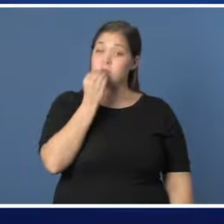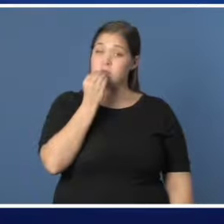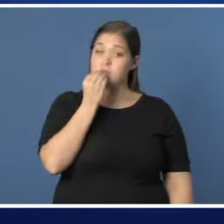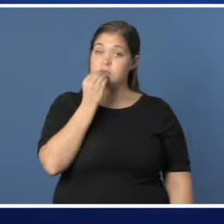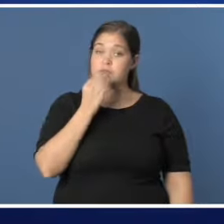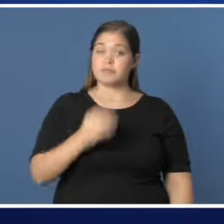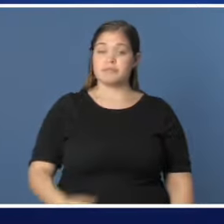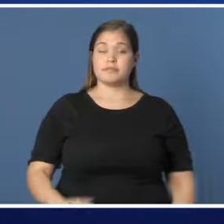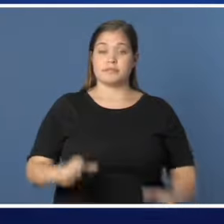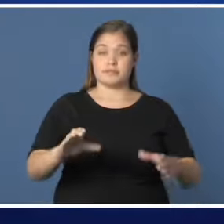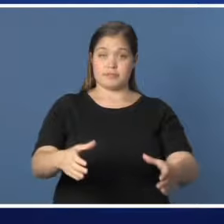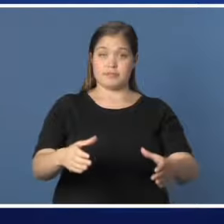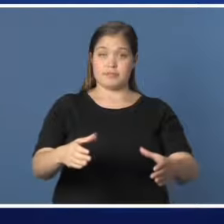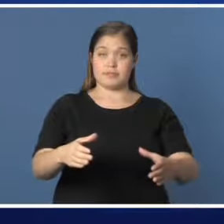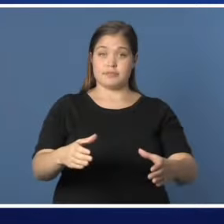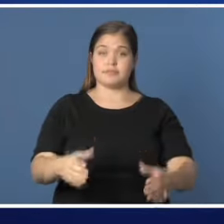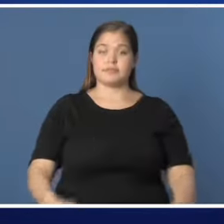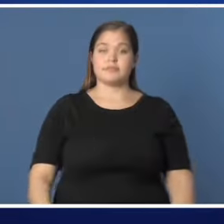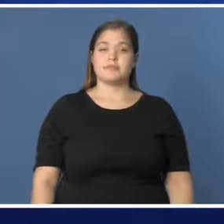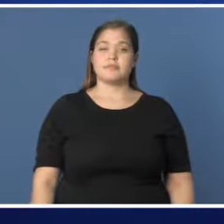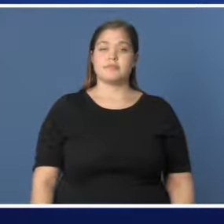Food.